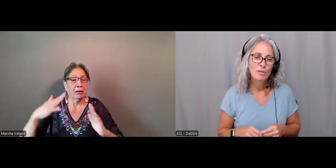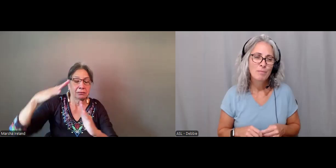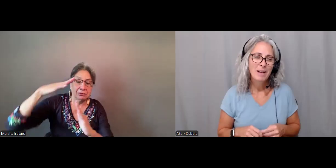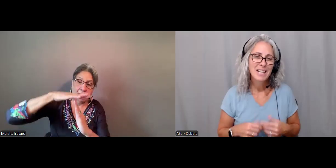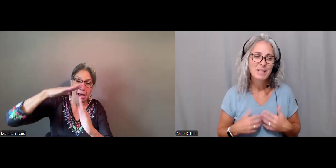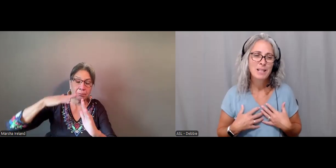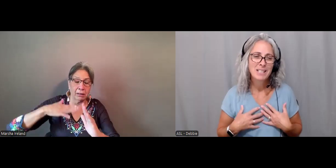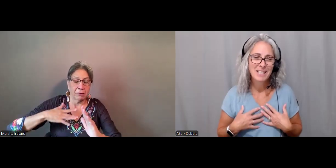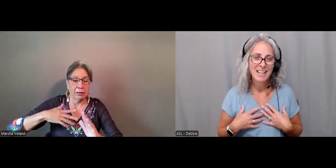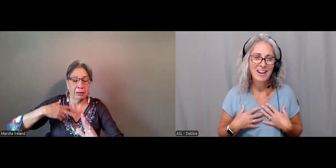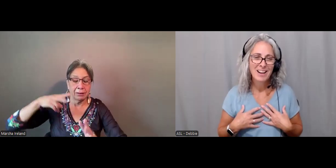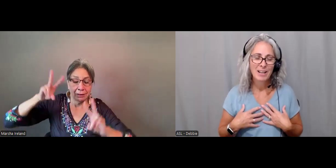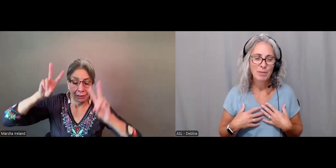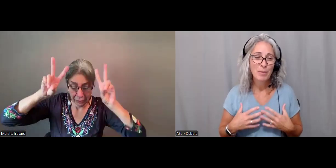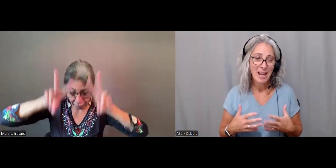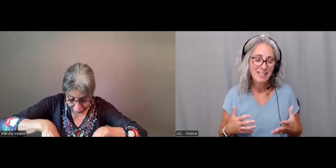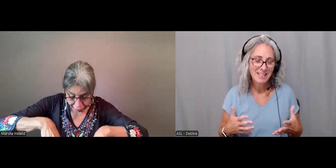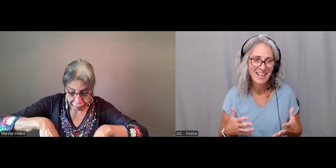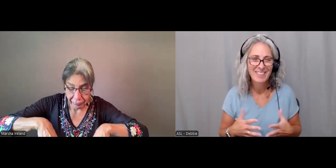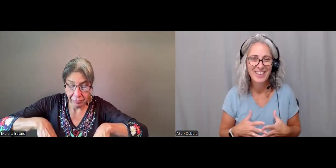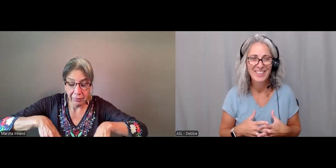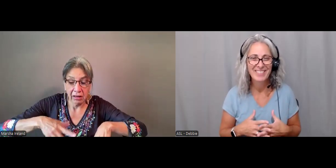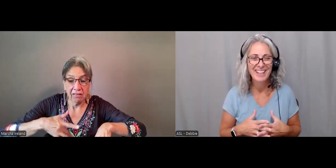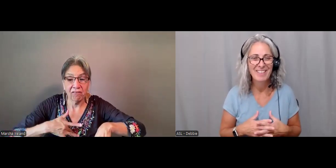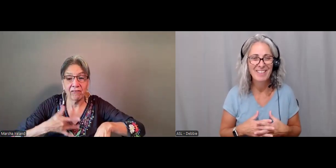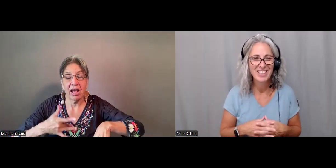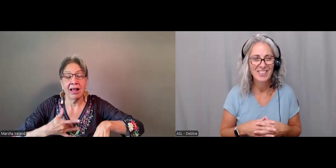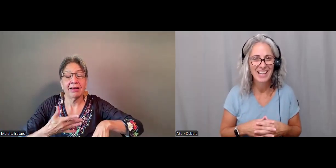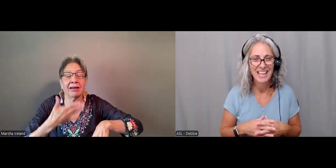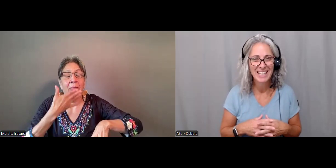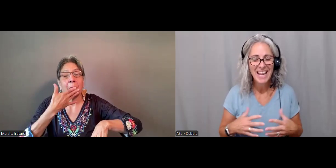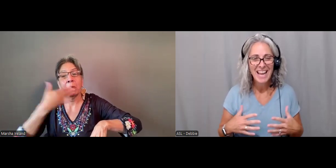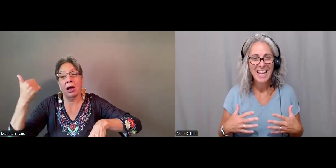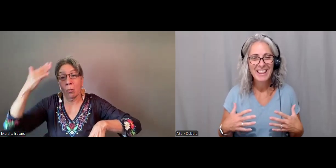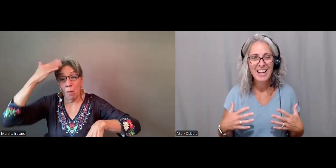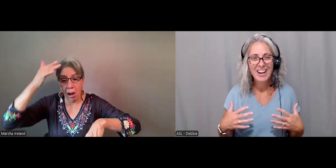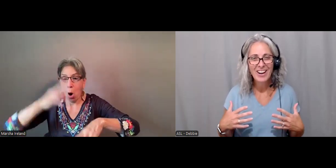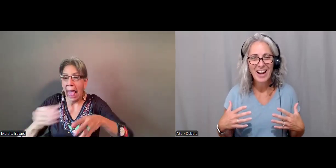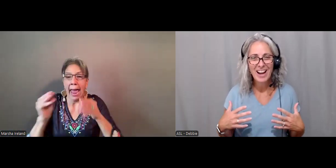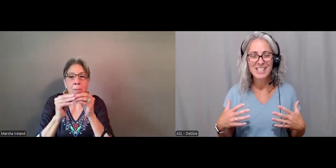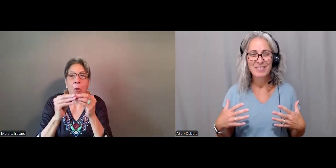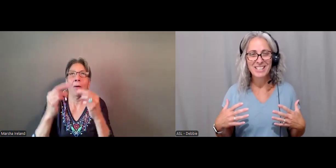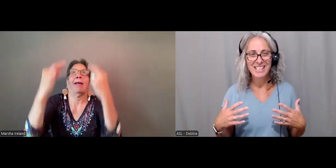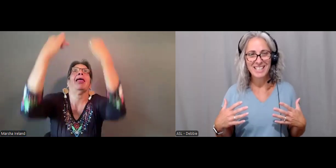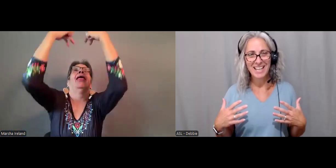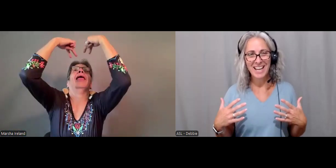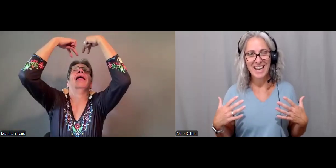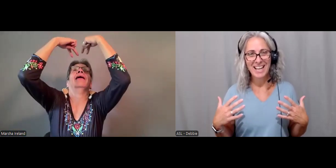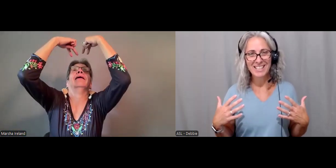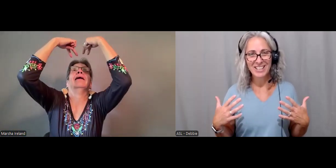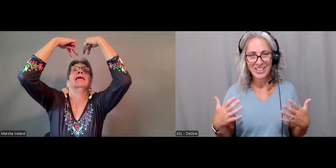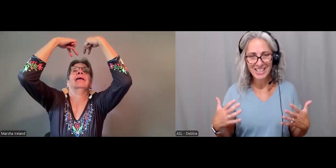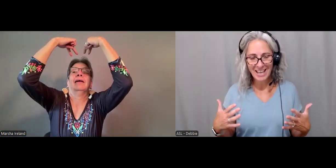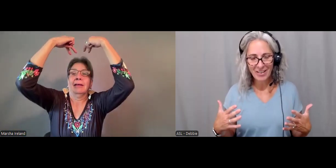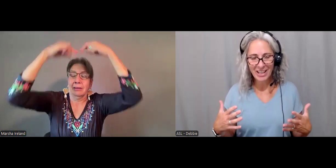so my husband and I, we went, my family and I went to the Grand Canyon, and there I was able to